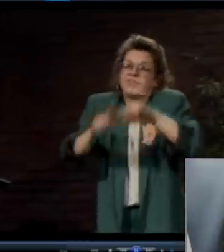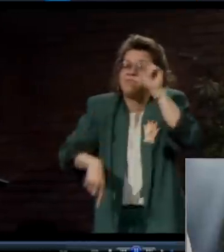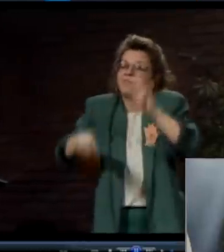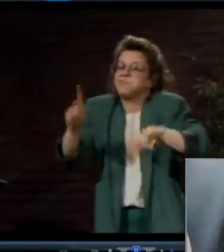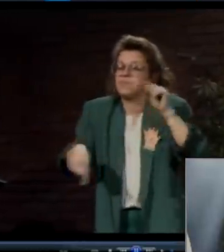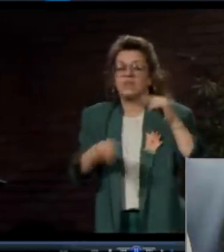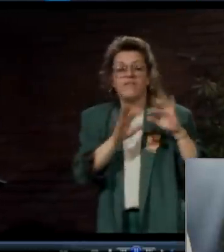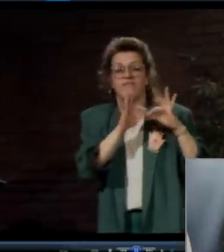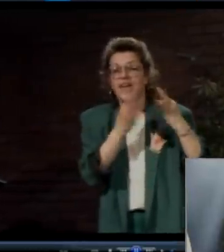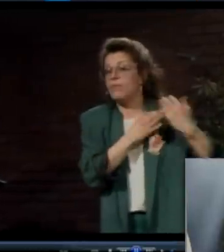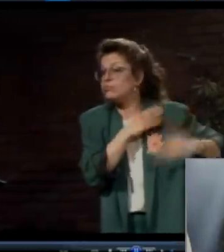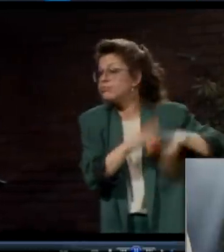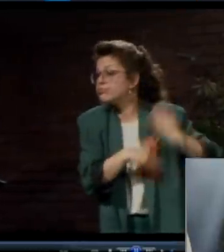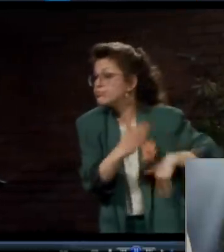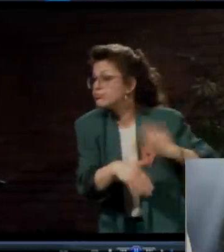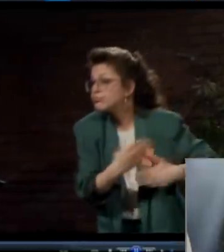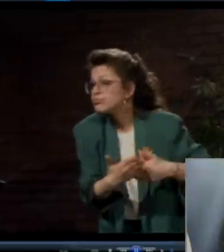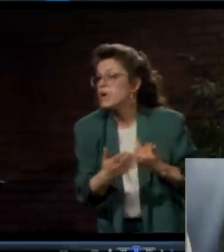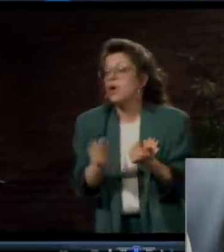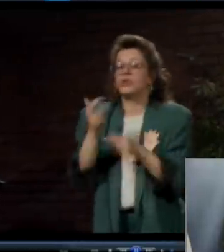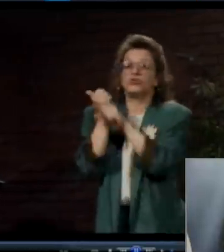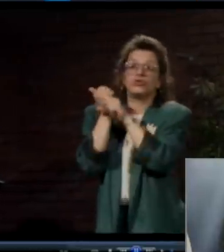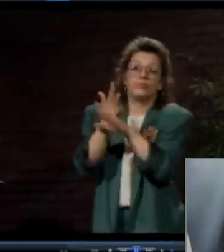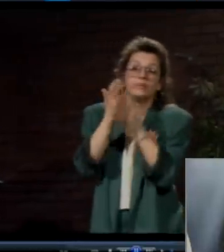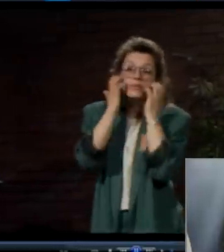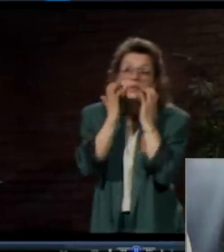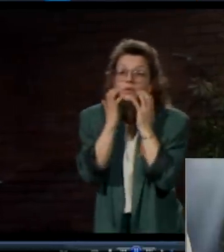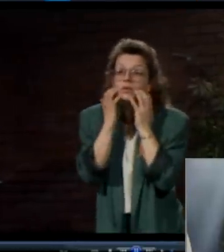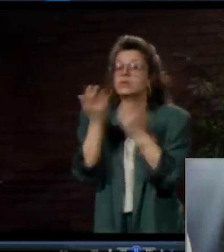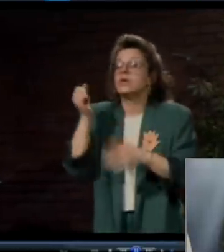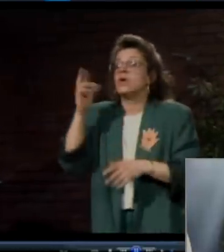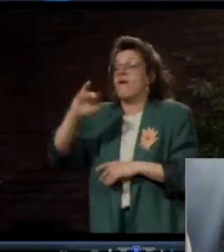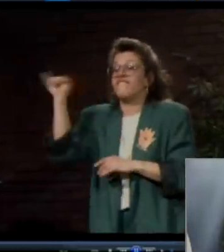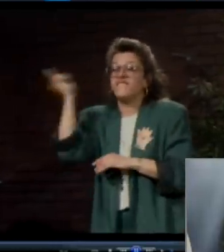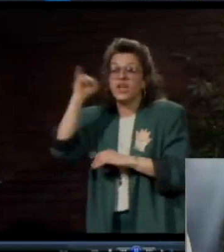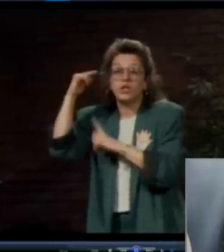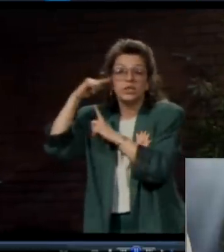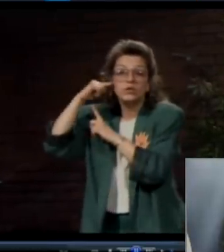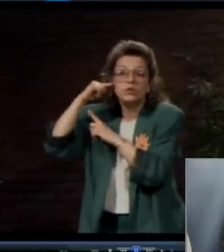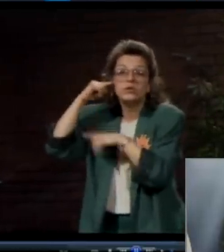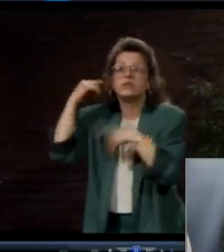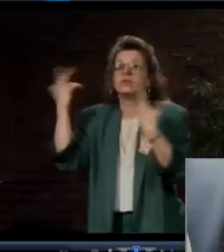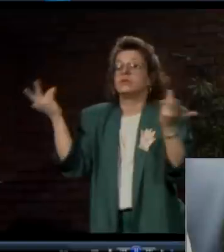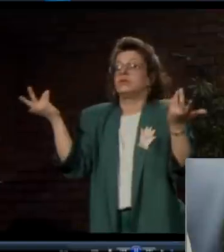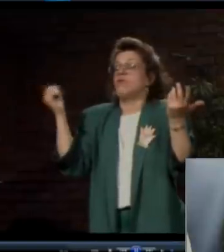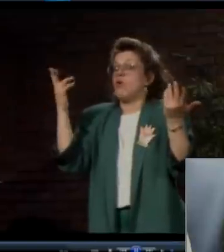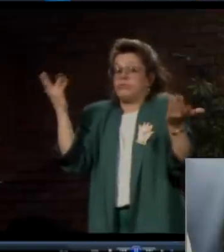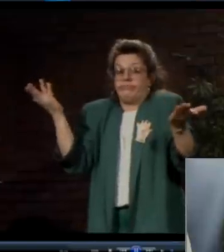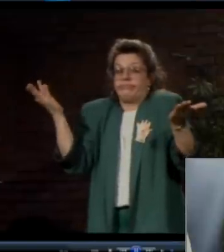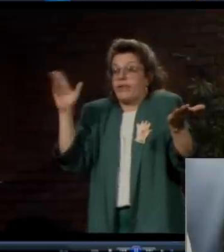and they may have lost their hearing for a variety of reasons. They could have